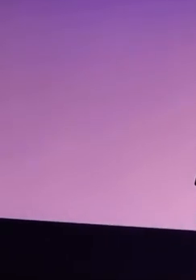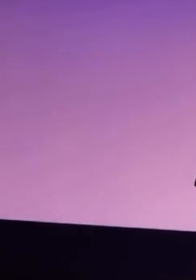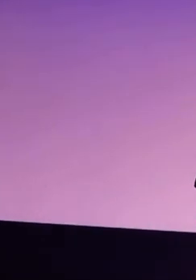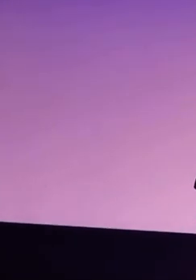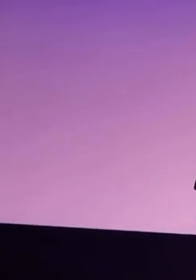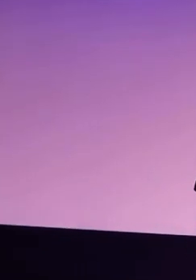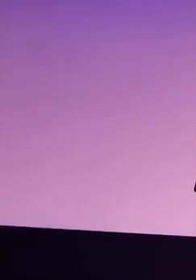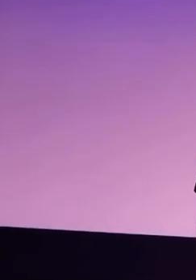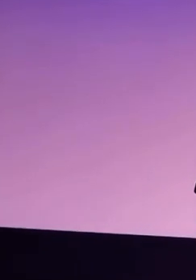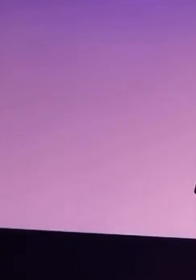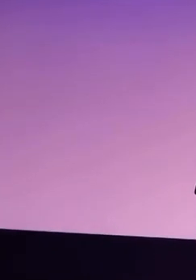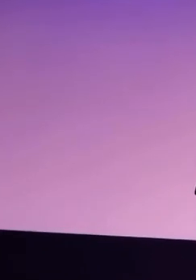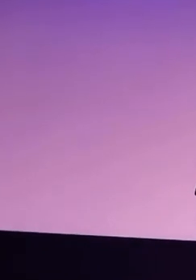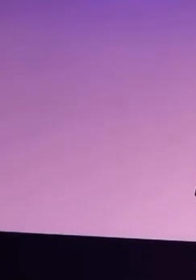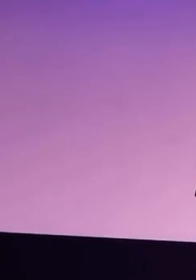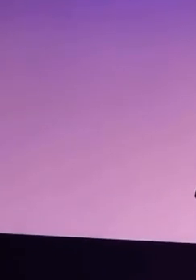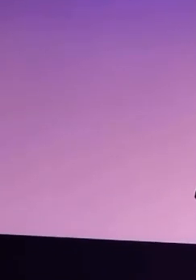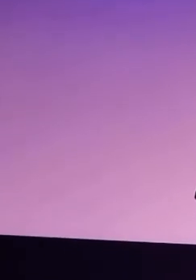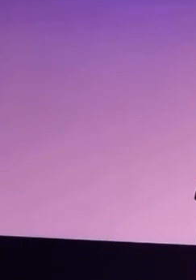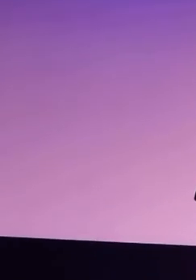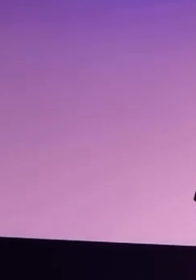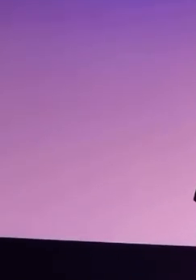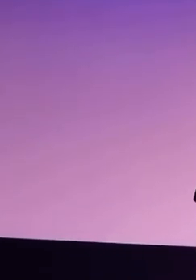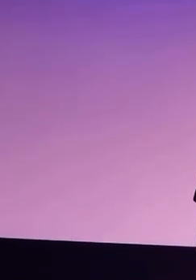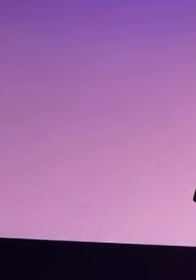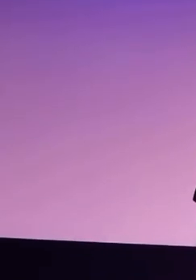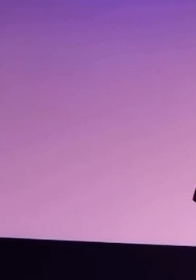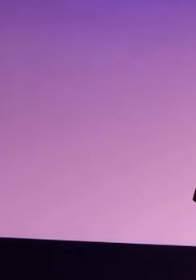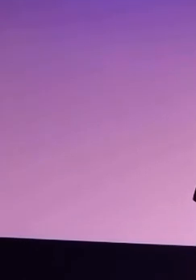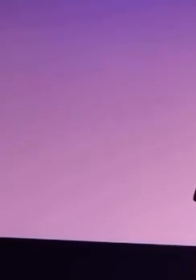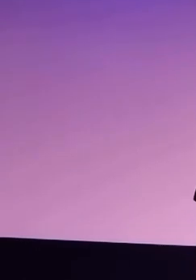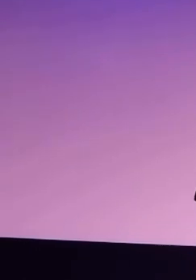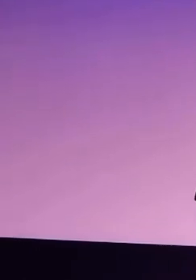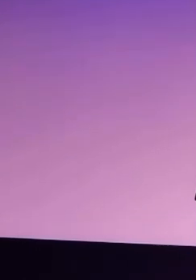differences, beyond our